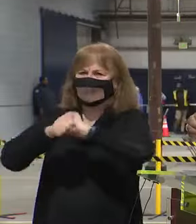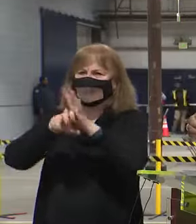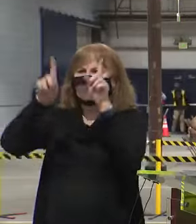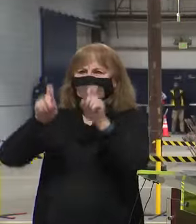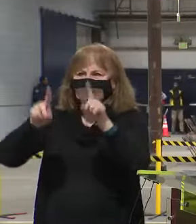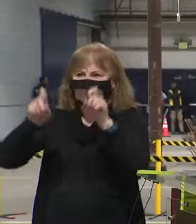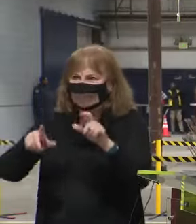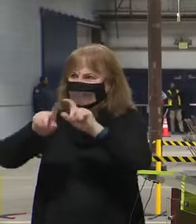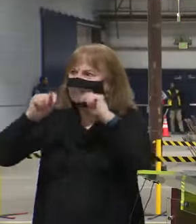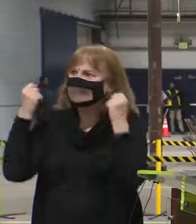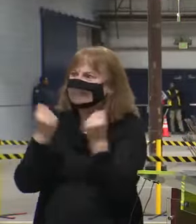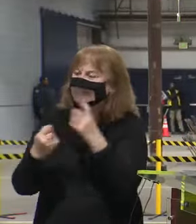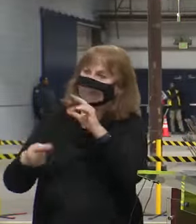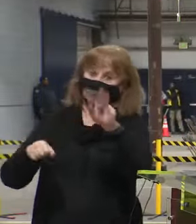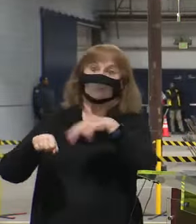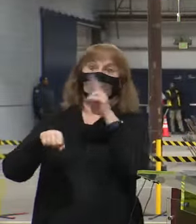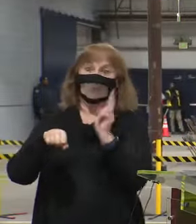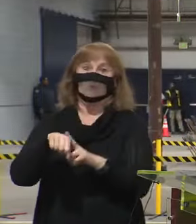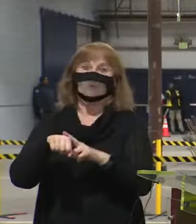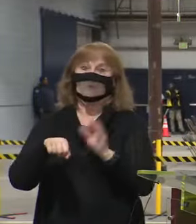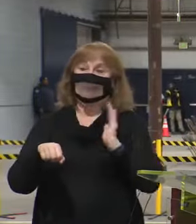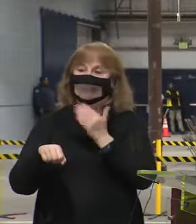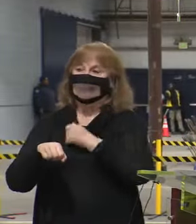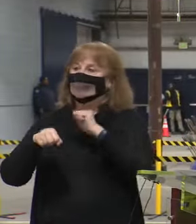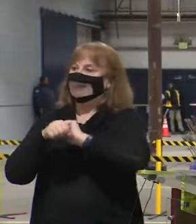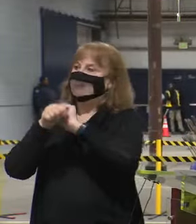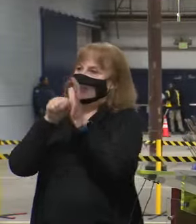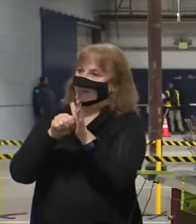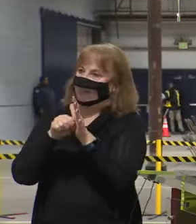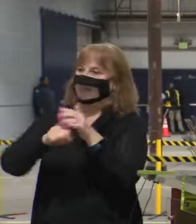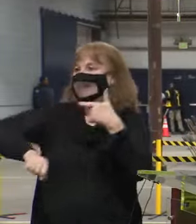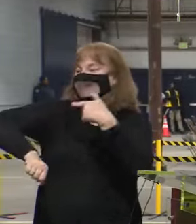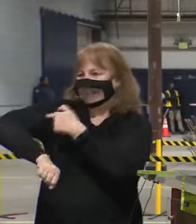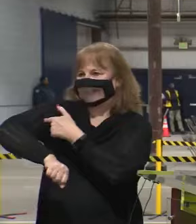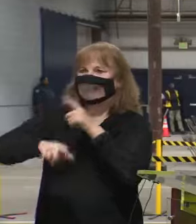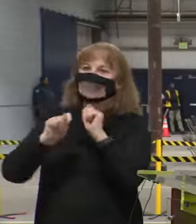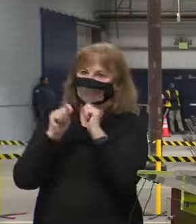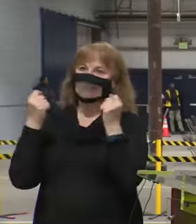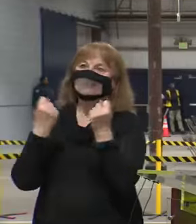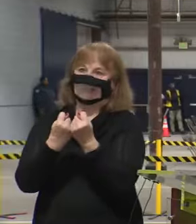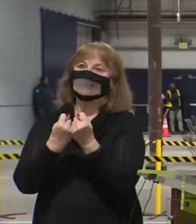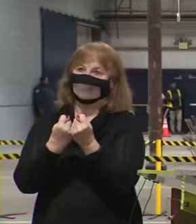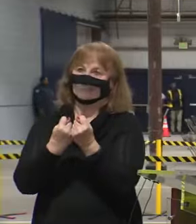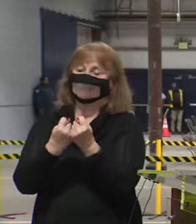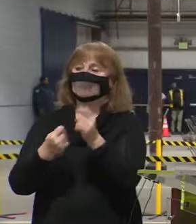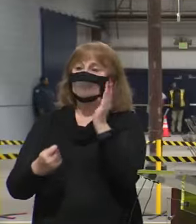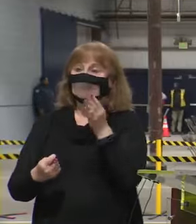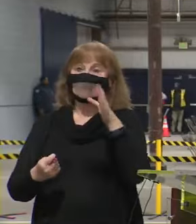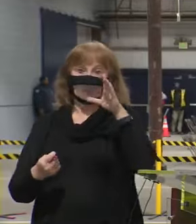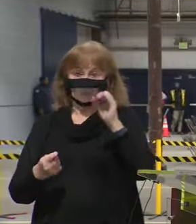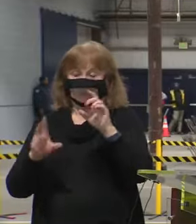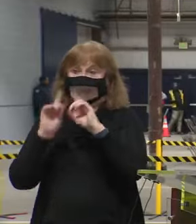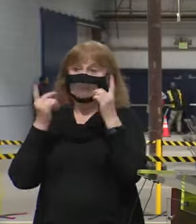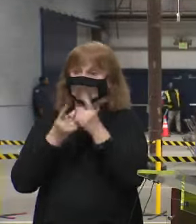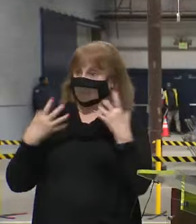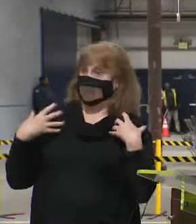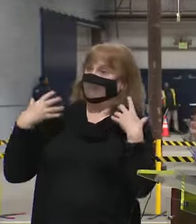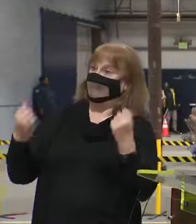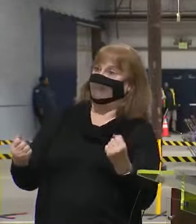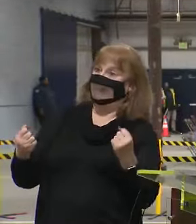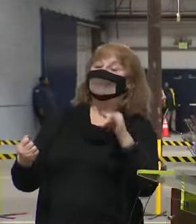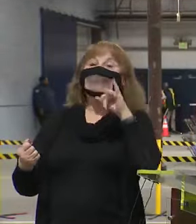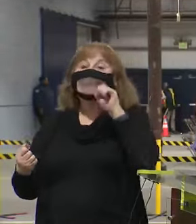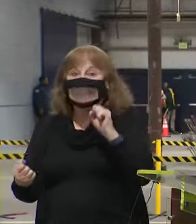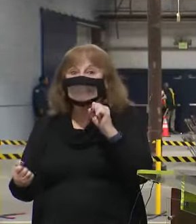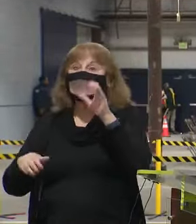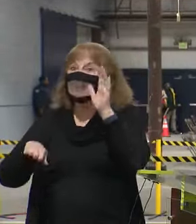testing teams, and of course, our COVID vaccination team. Baltimore County Department of Health